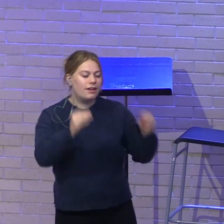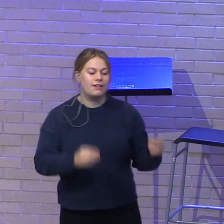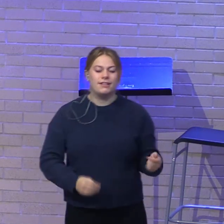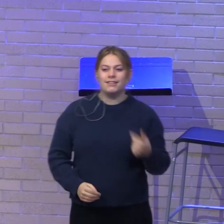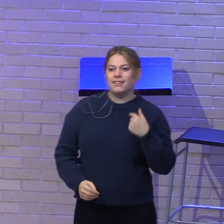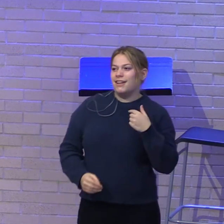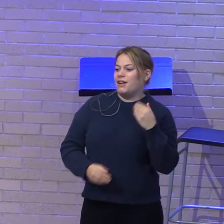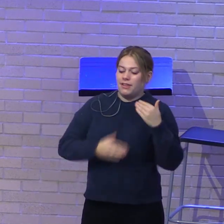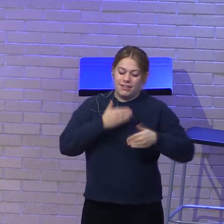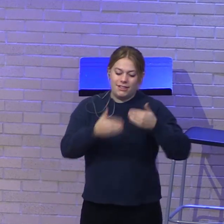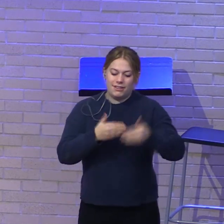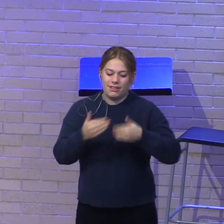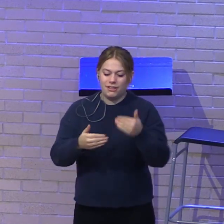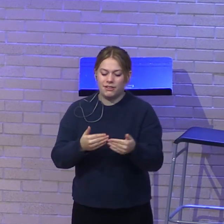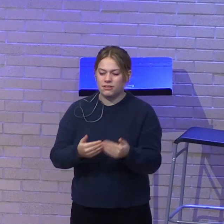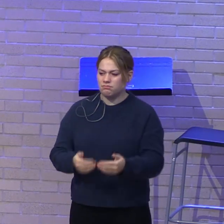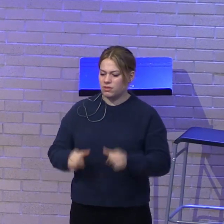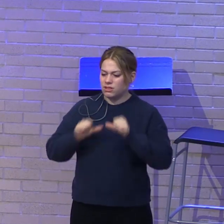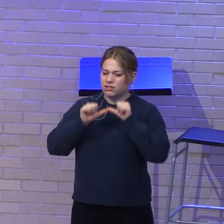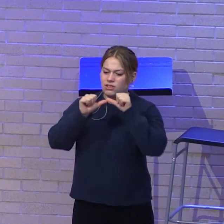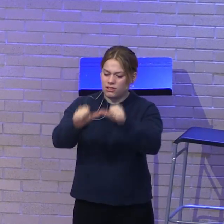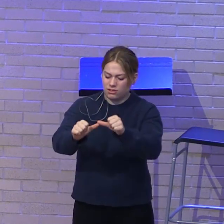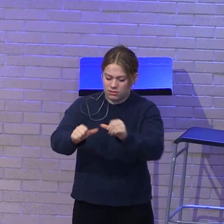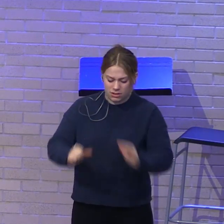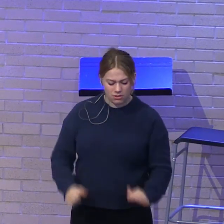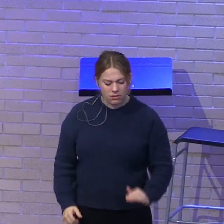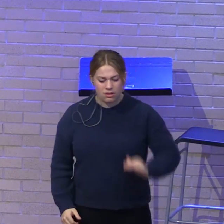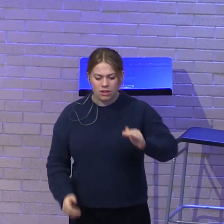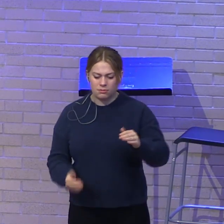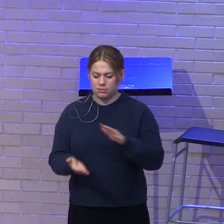up continuing to be kinder to those that are small.